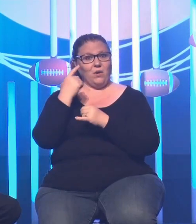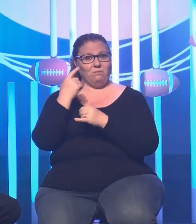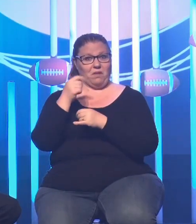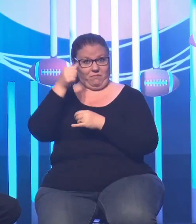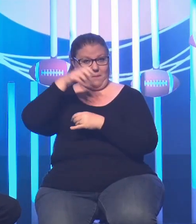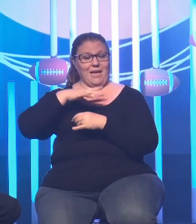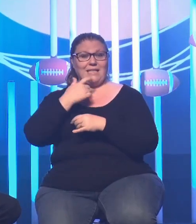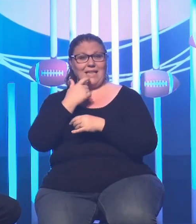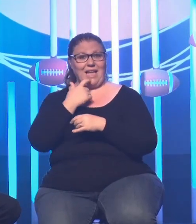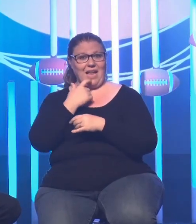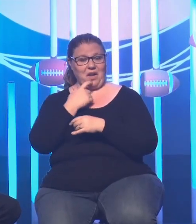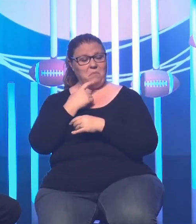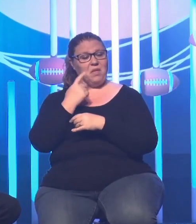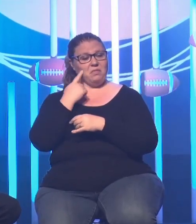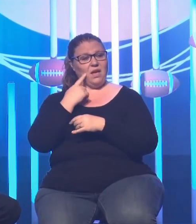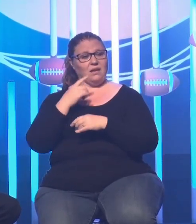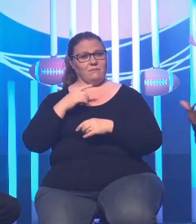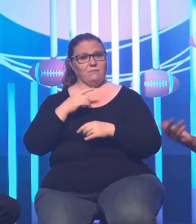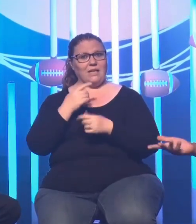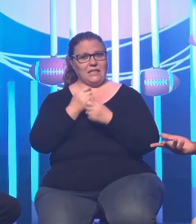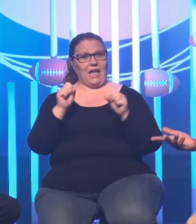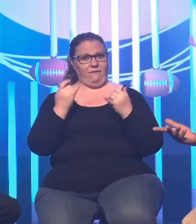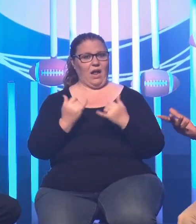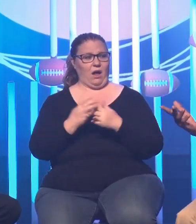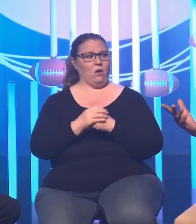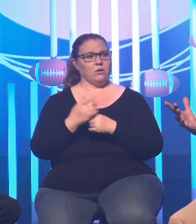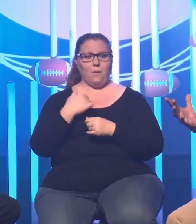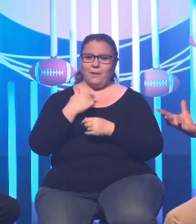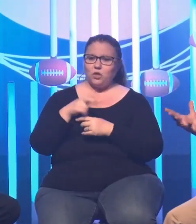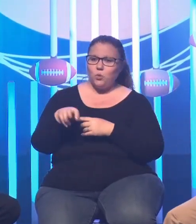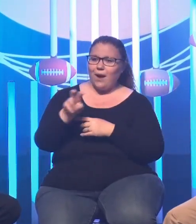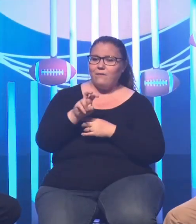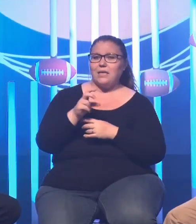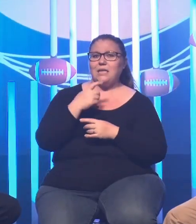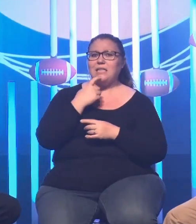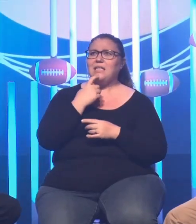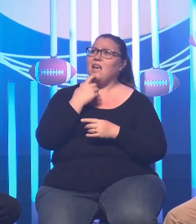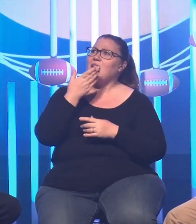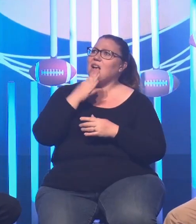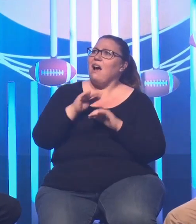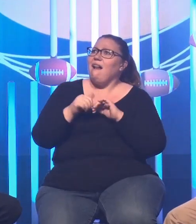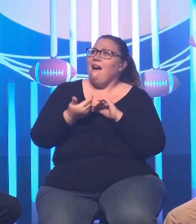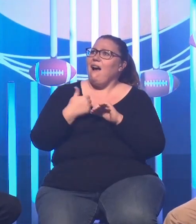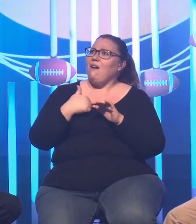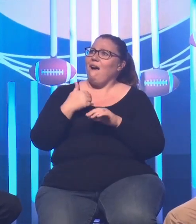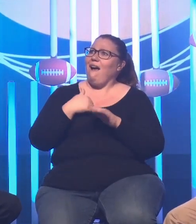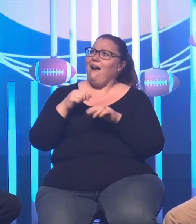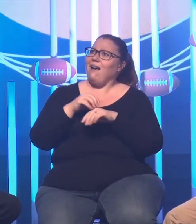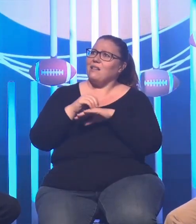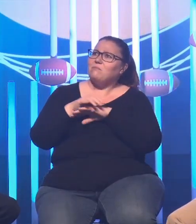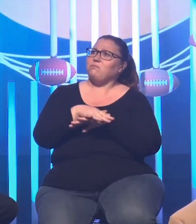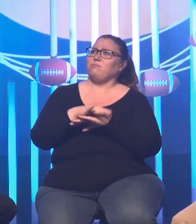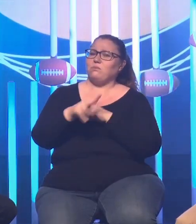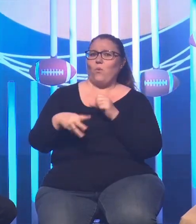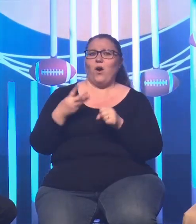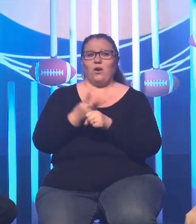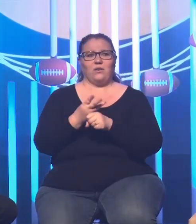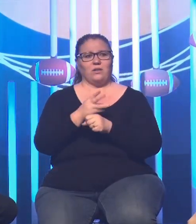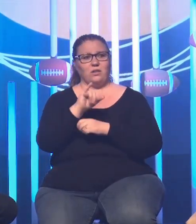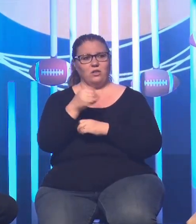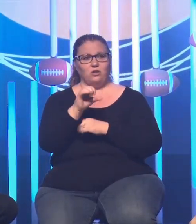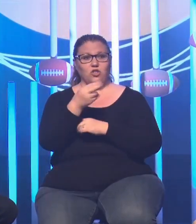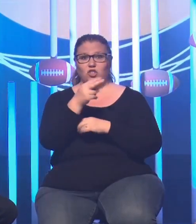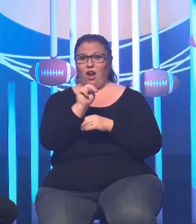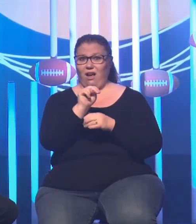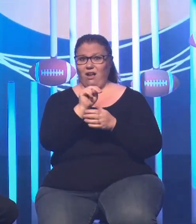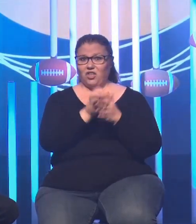okay. And so I really think that me just traveling and saying, God, how in the world do I impact the world? You know, John 3:16,